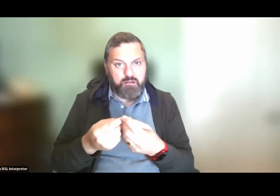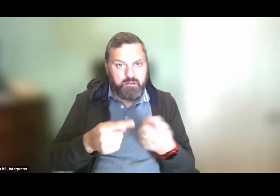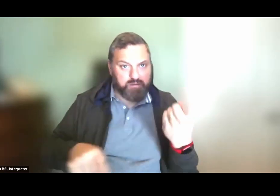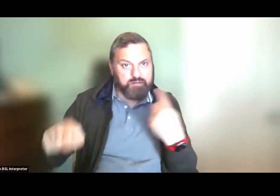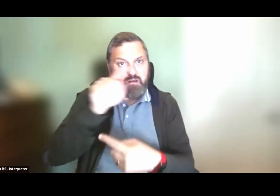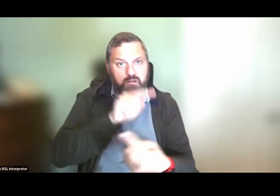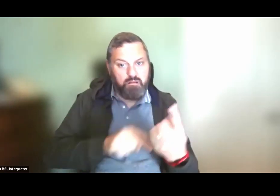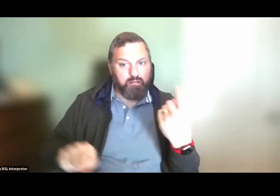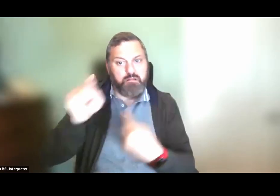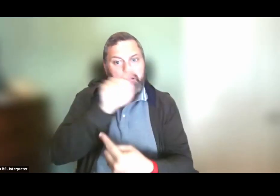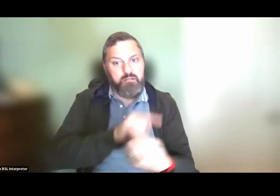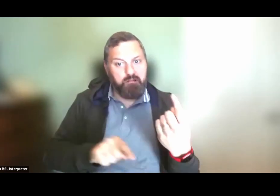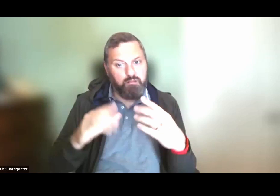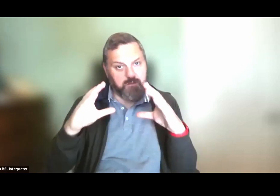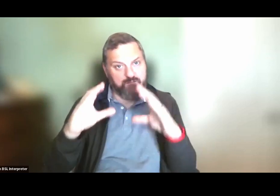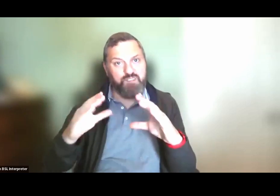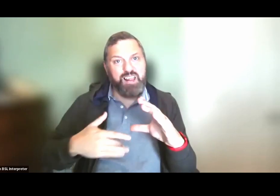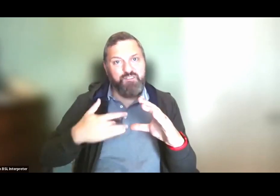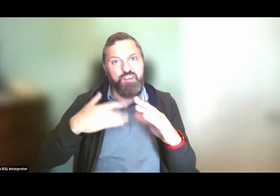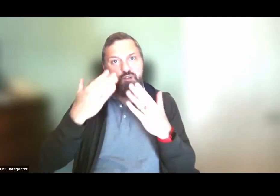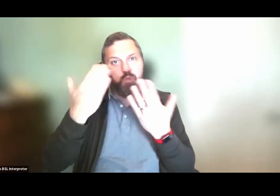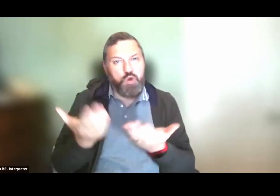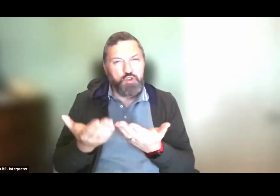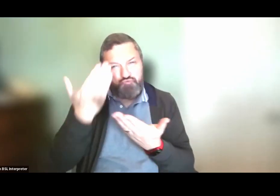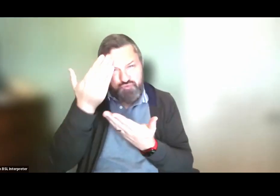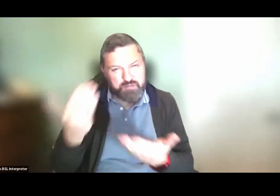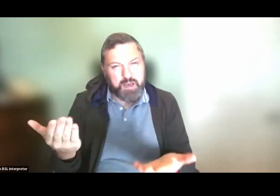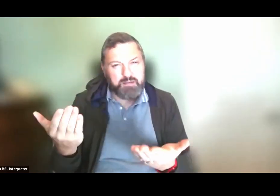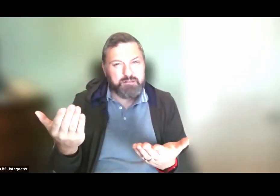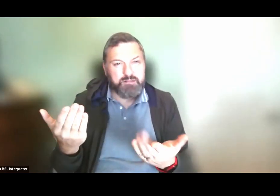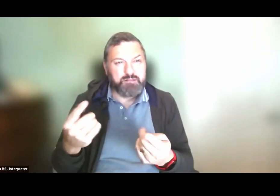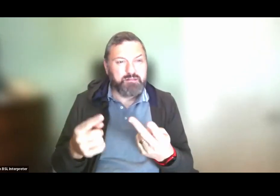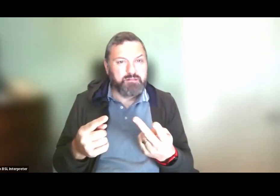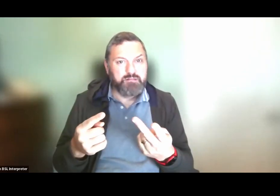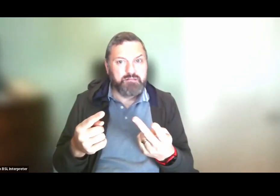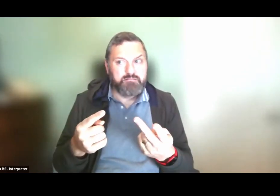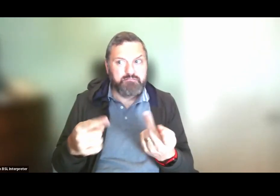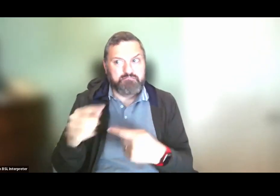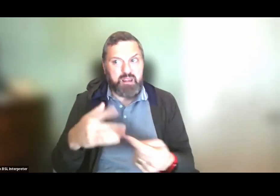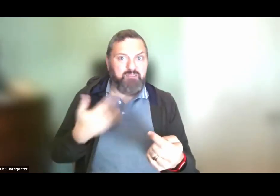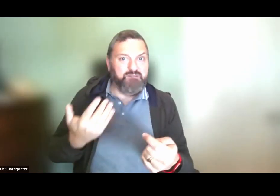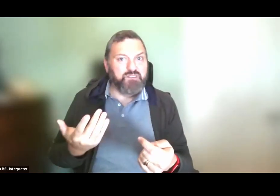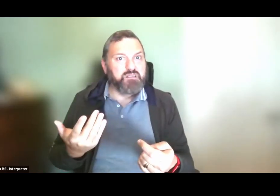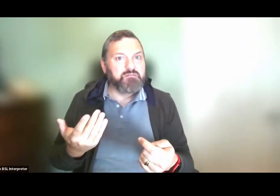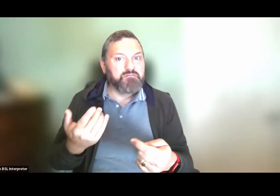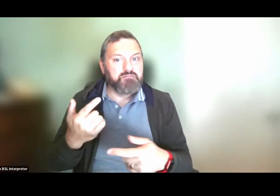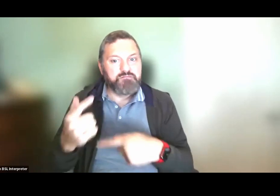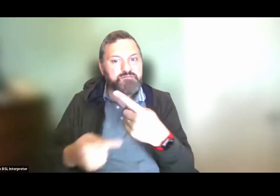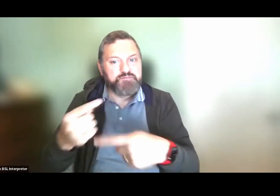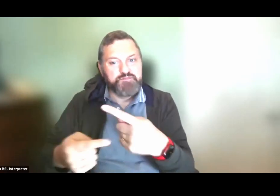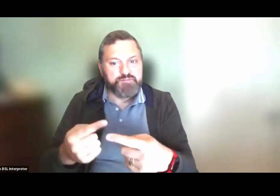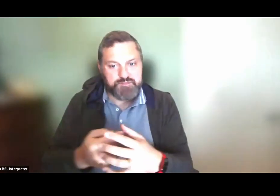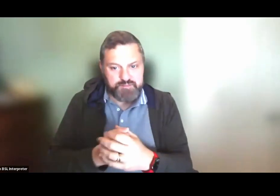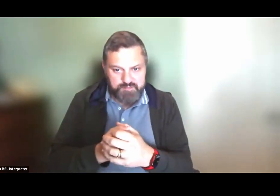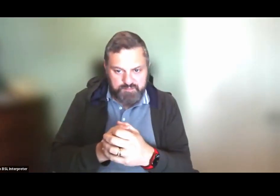of the living world. It respects the conditions that create conditions conducive to life. But then let's look inside the economy